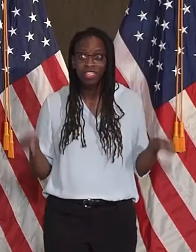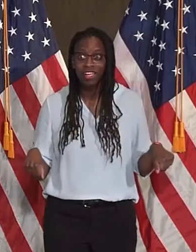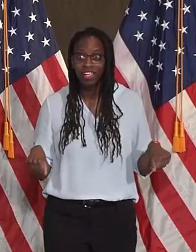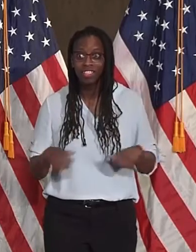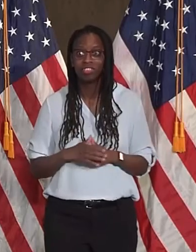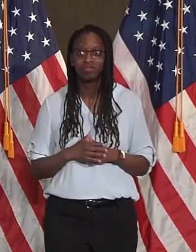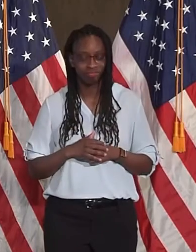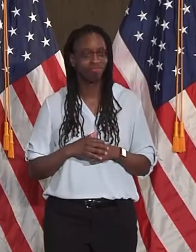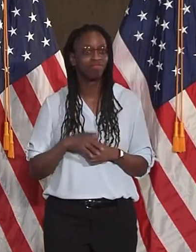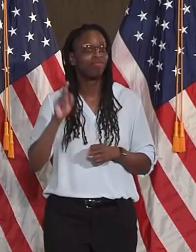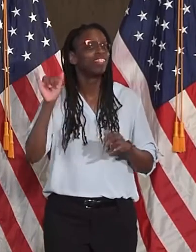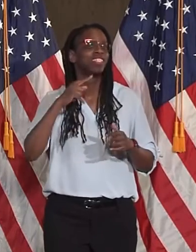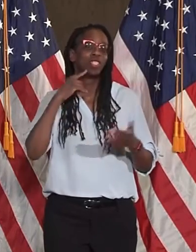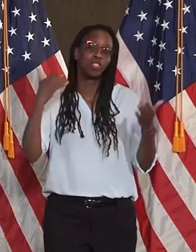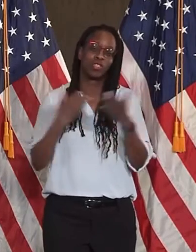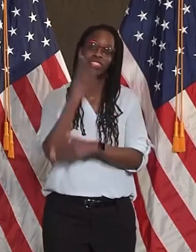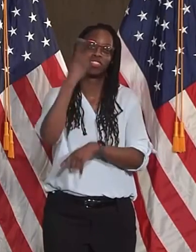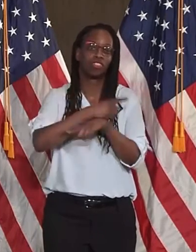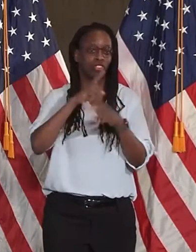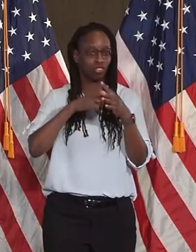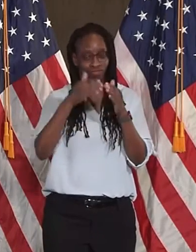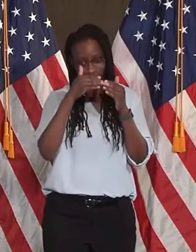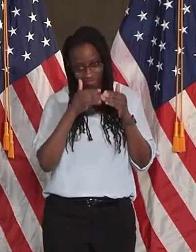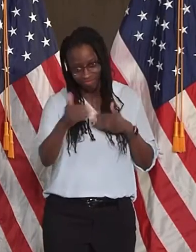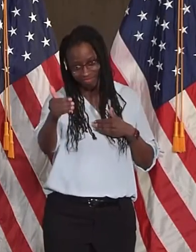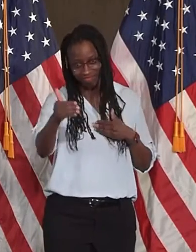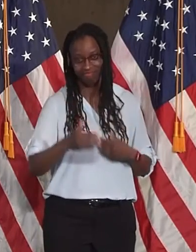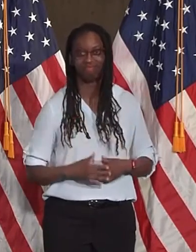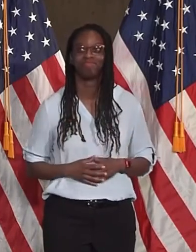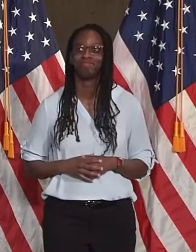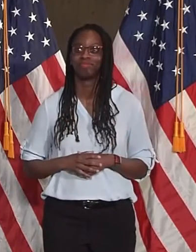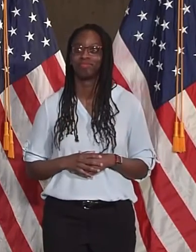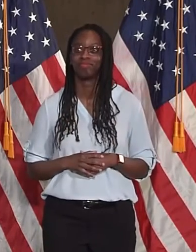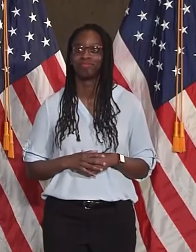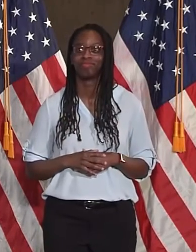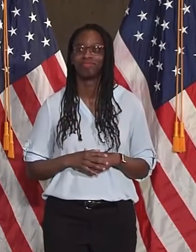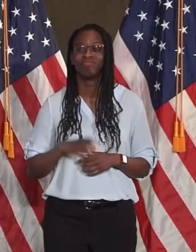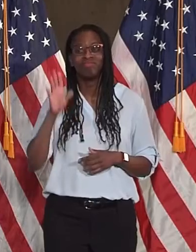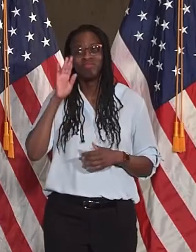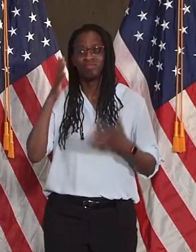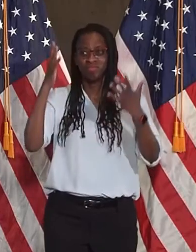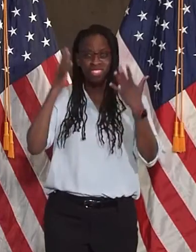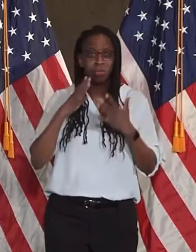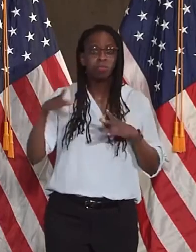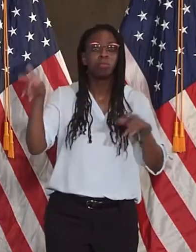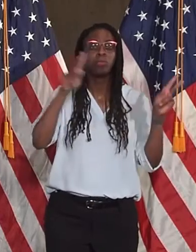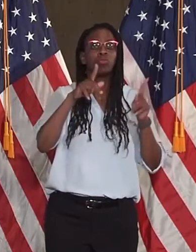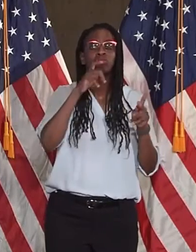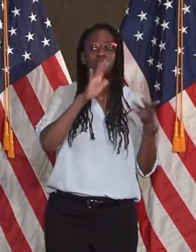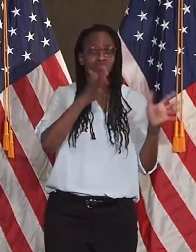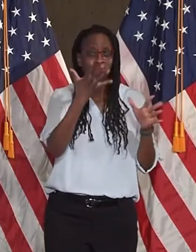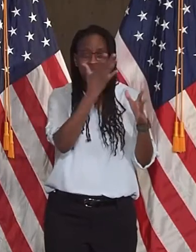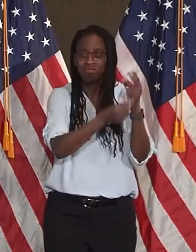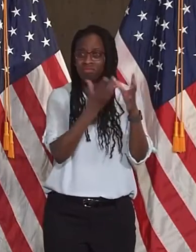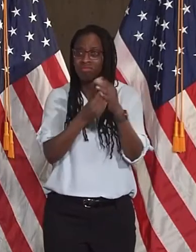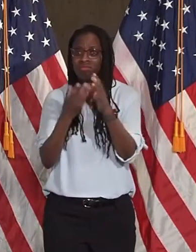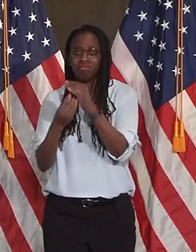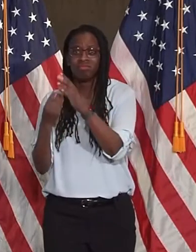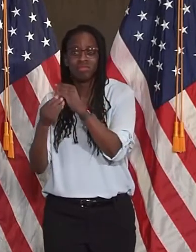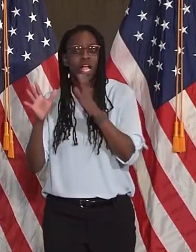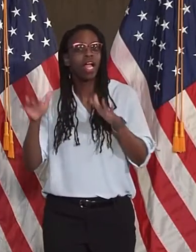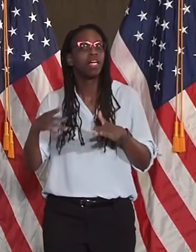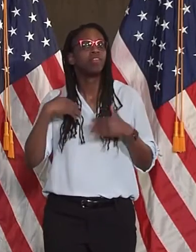Sadly, today is a day many Bostonians didn't live to see. Our hearts break for their